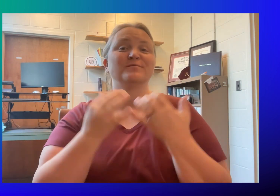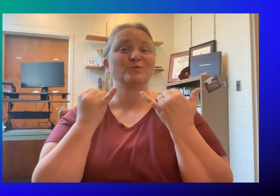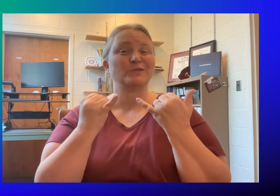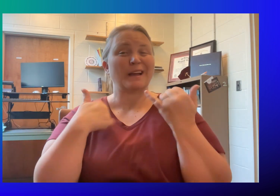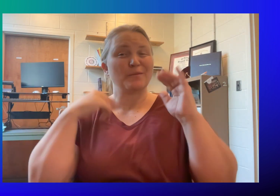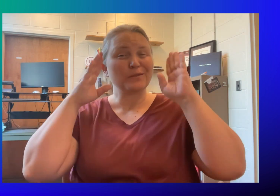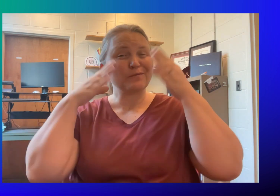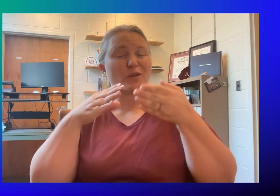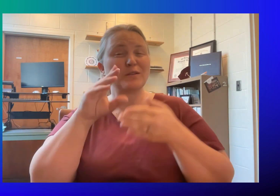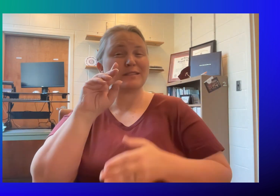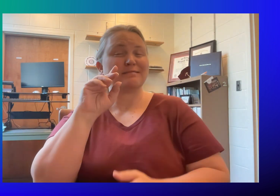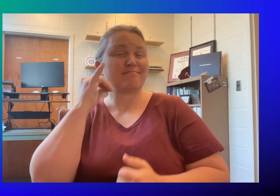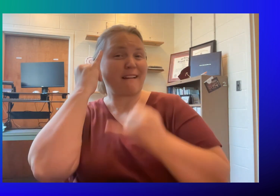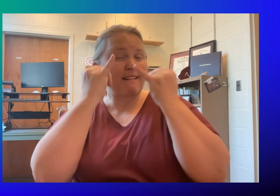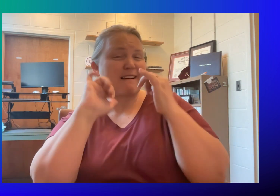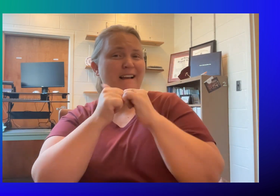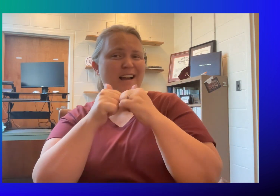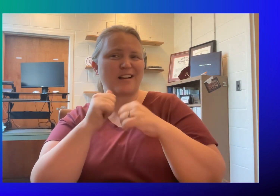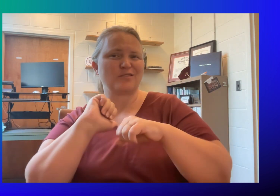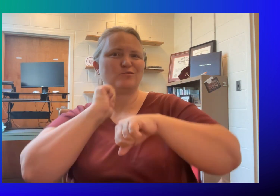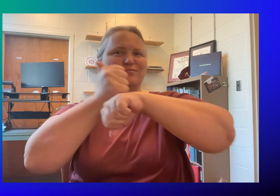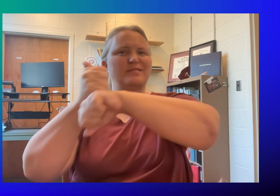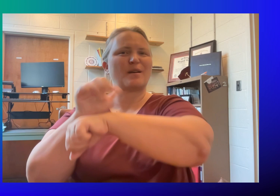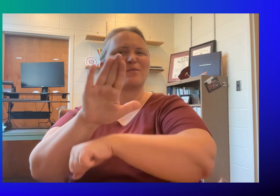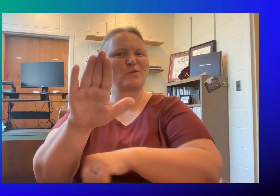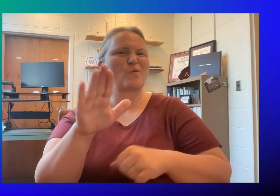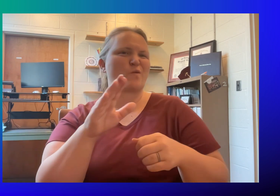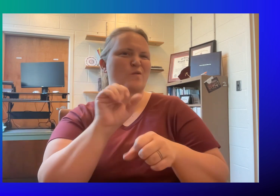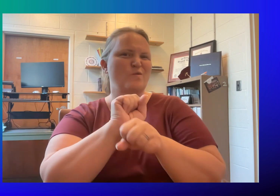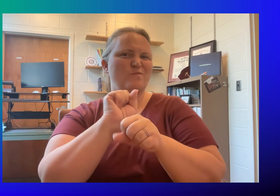how to create a productive writing environment for you as a faculty member.